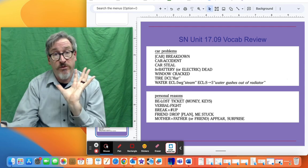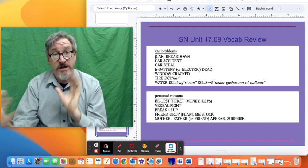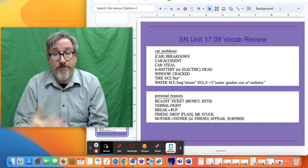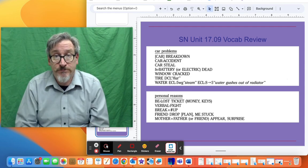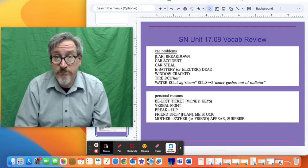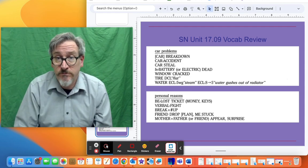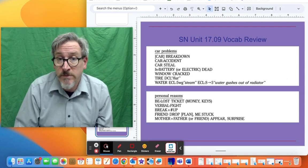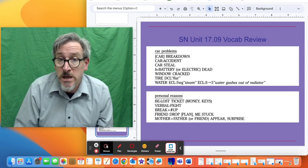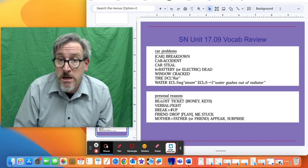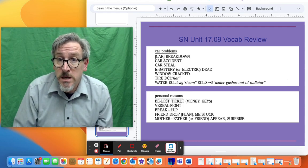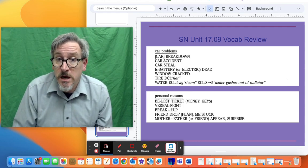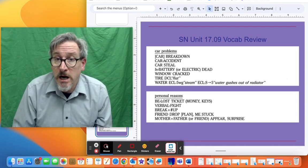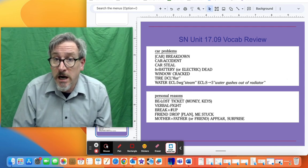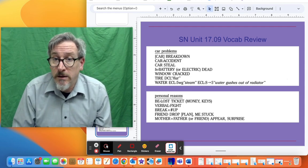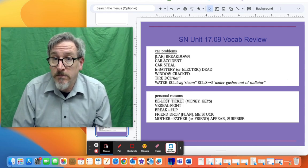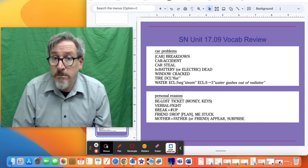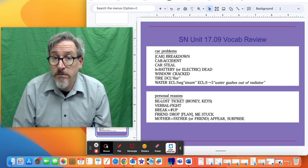up with him.